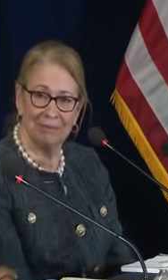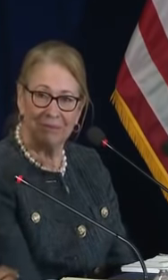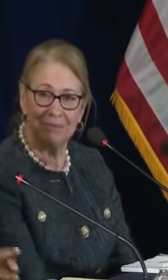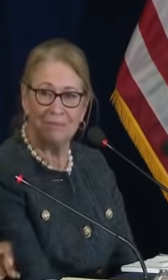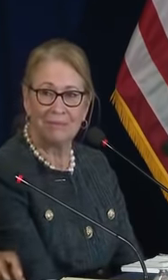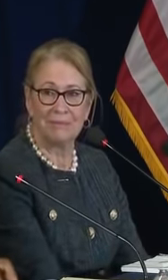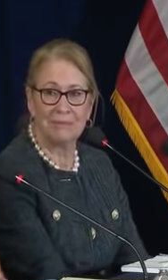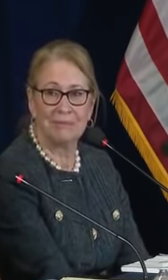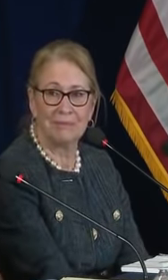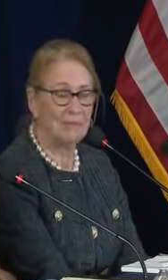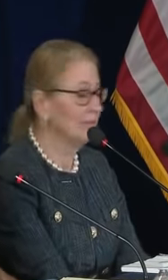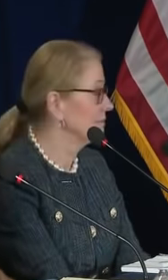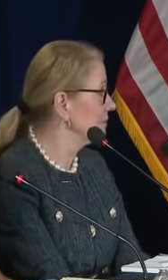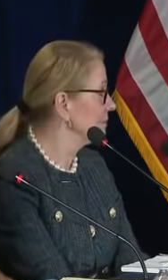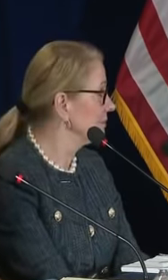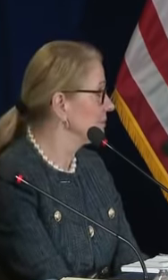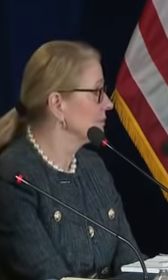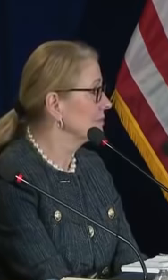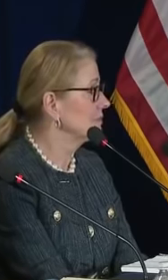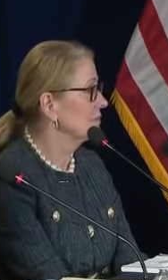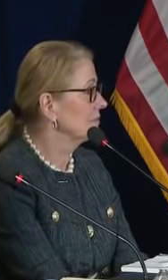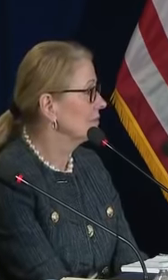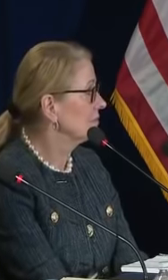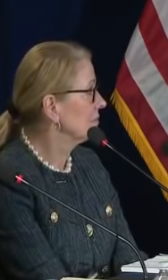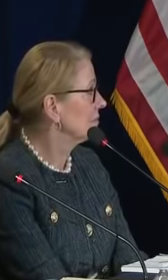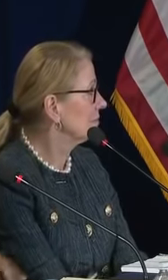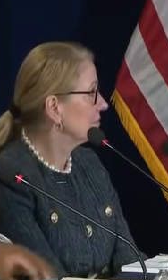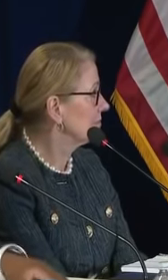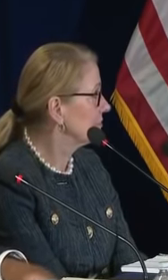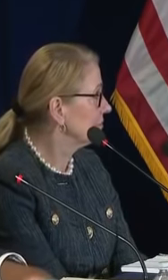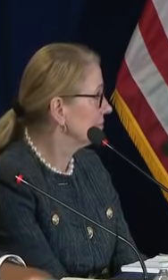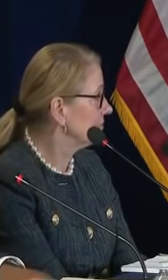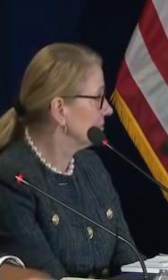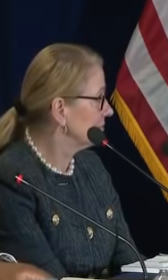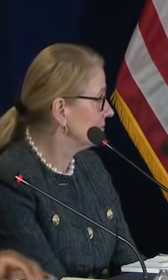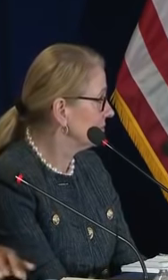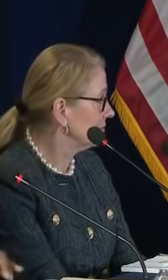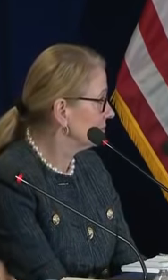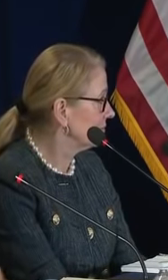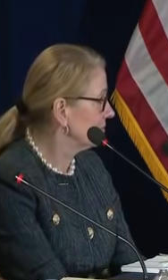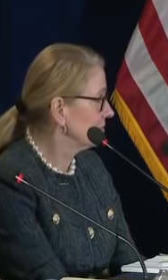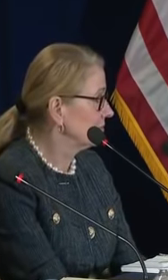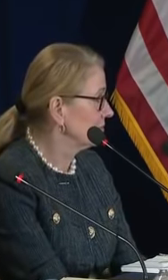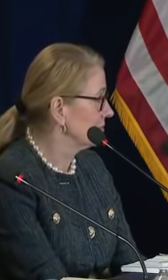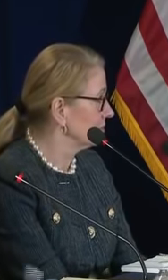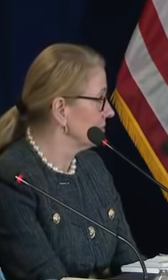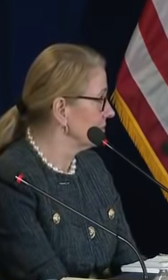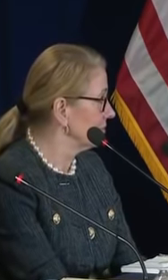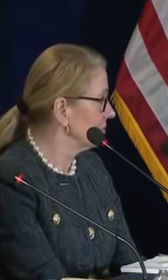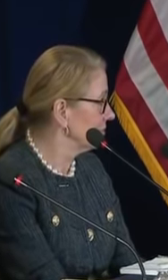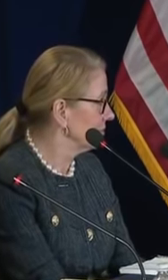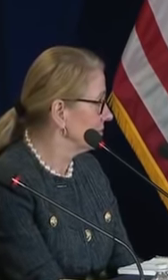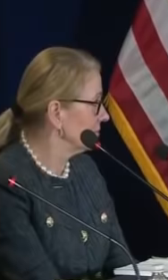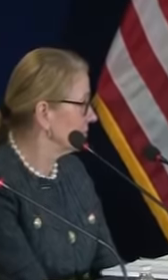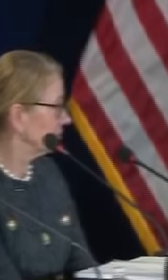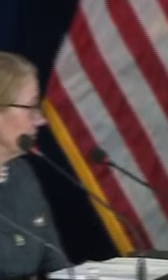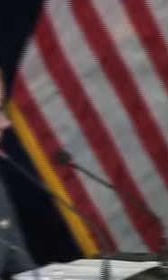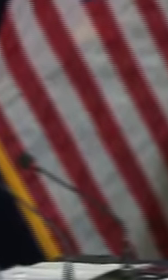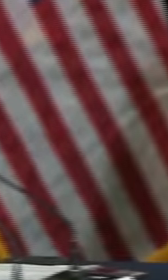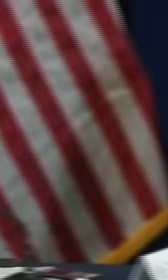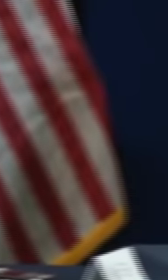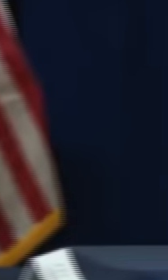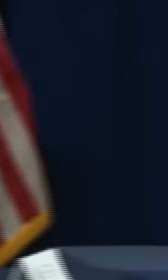Thank you. And thank you for your leadership on all this. I said hello to Dr. Christina Tam when she came in, but I want to more formally acknowledge